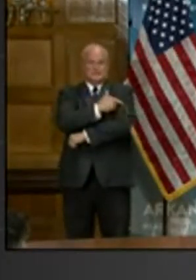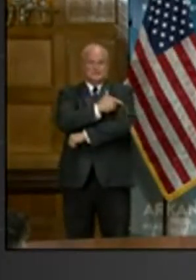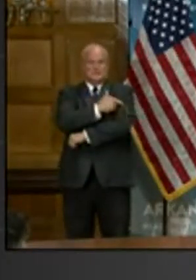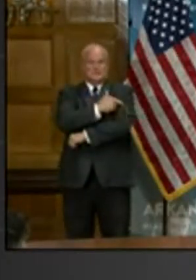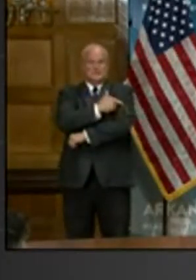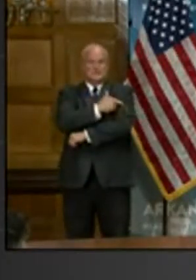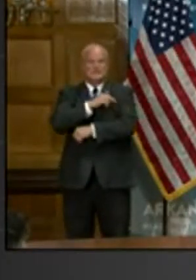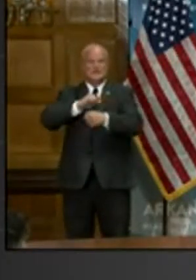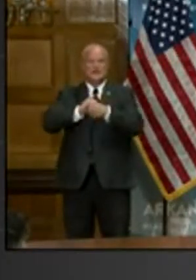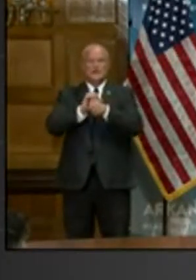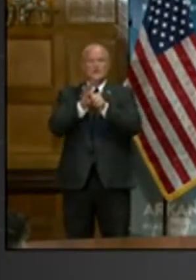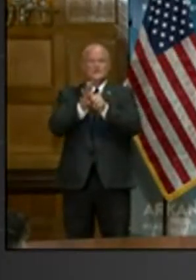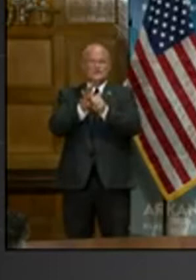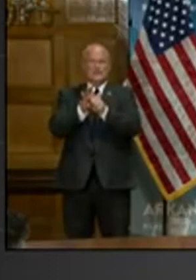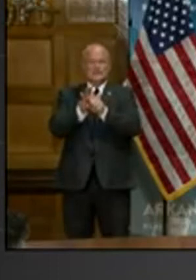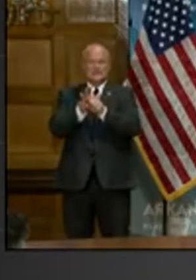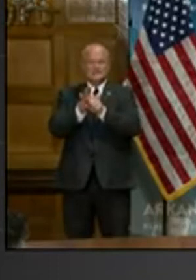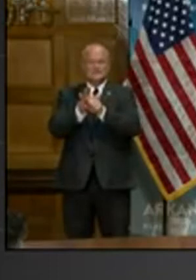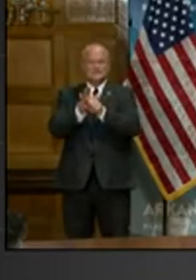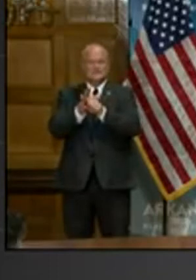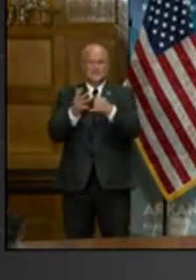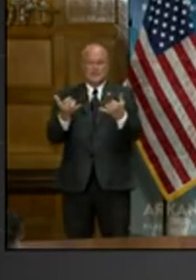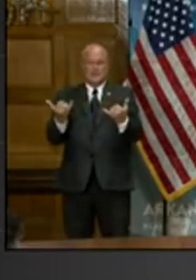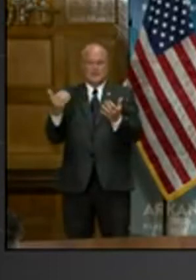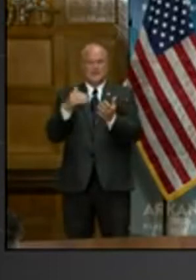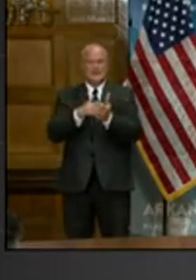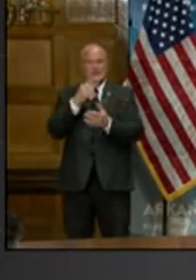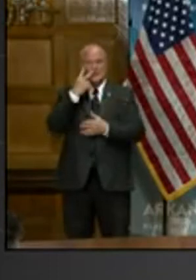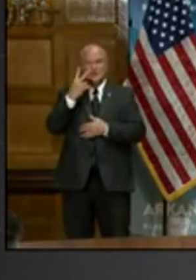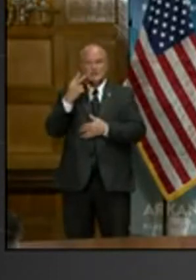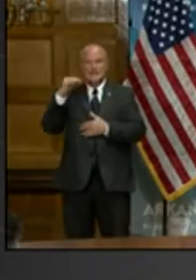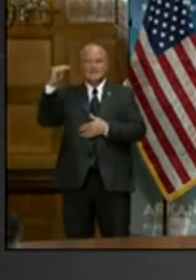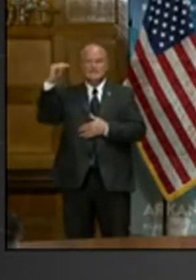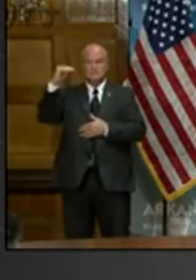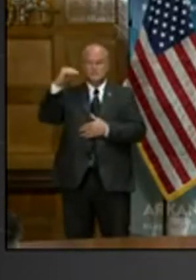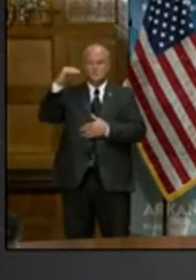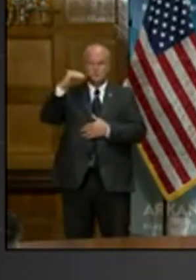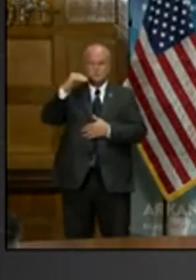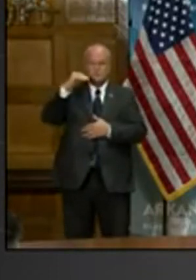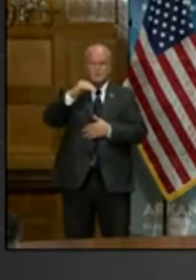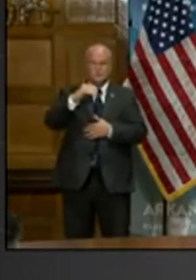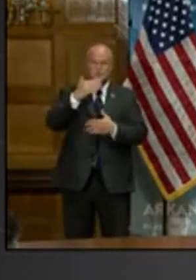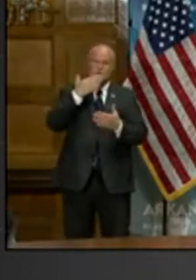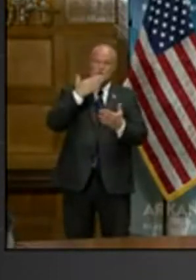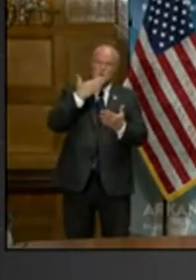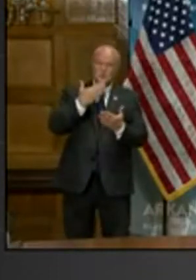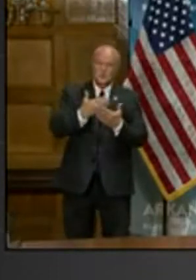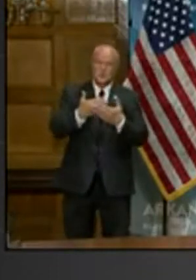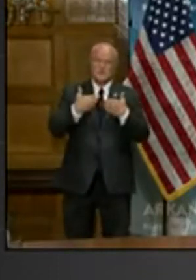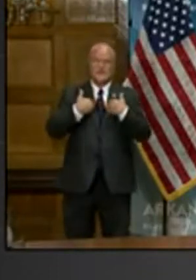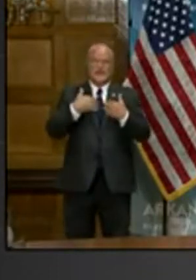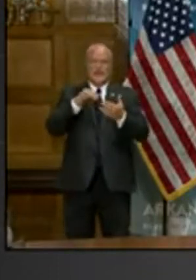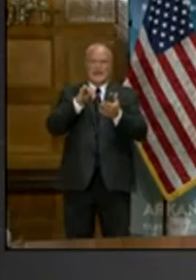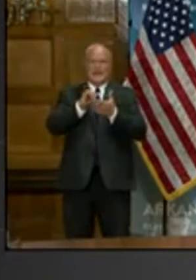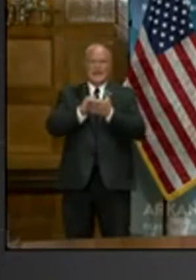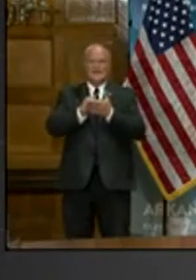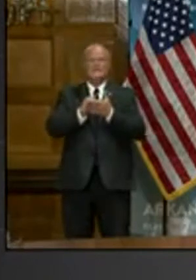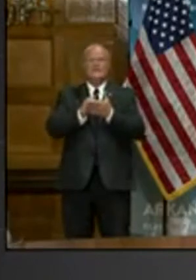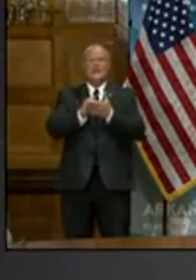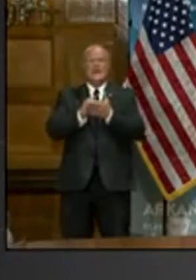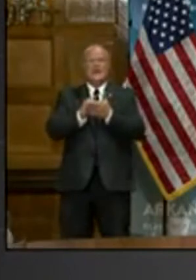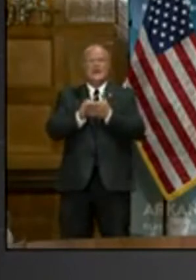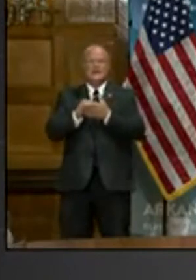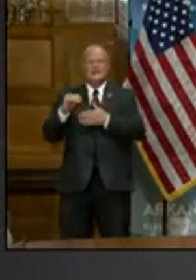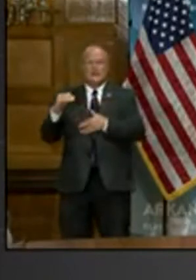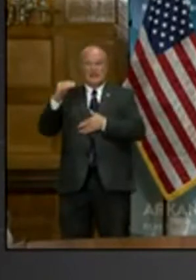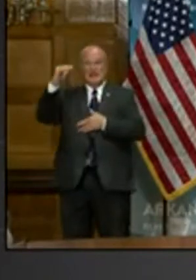hospitalized COVID-19. And here again, we see that downward trend, which is really, really good to have that cushion from our